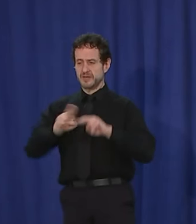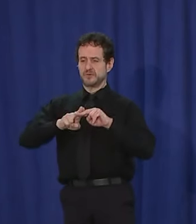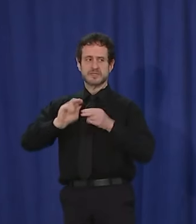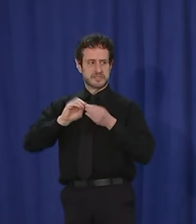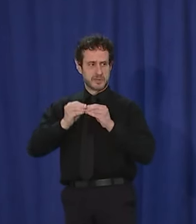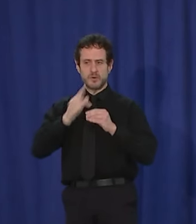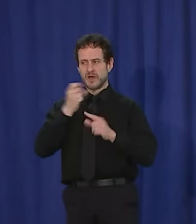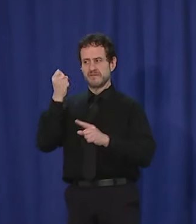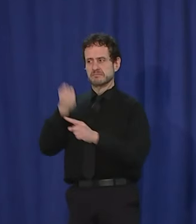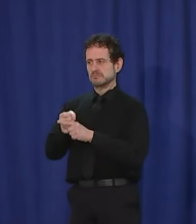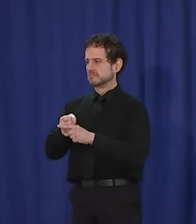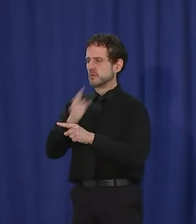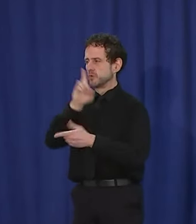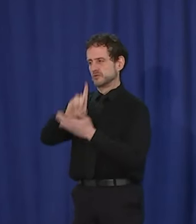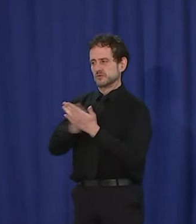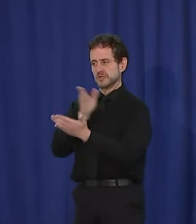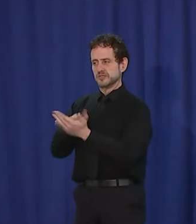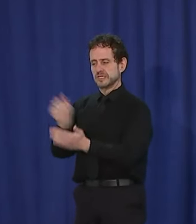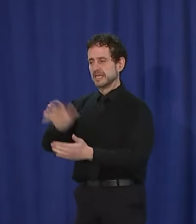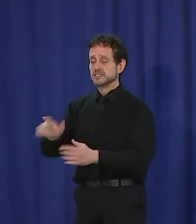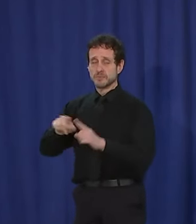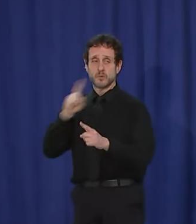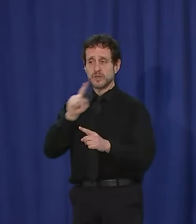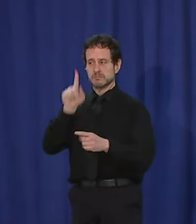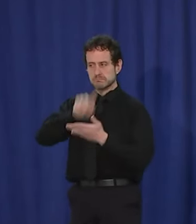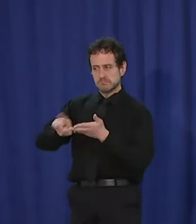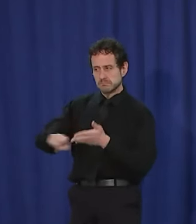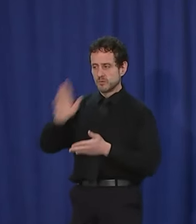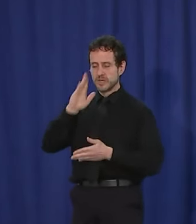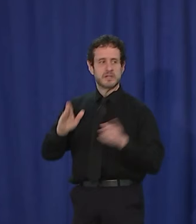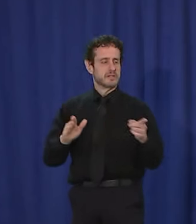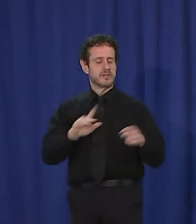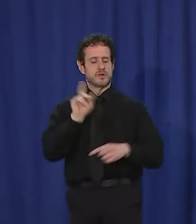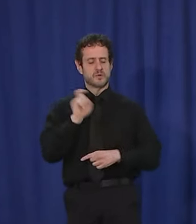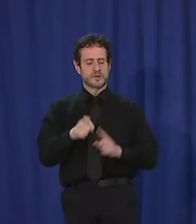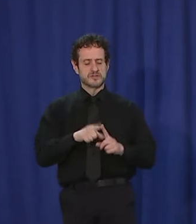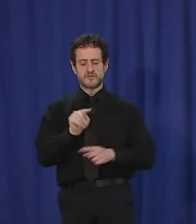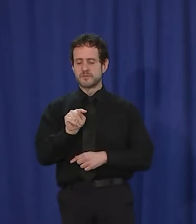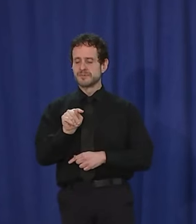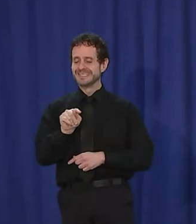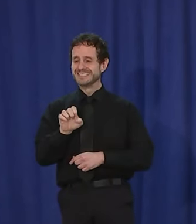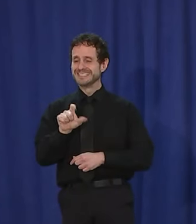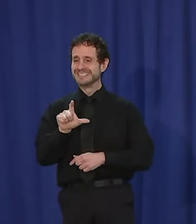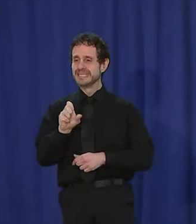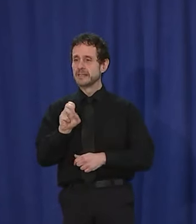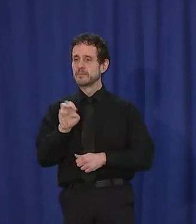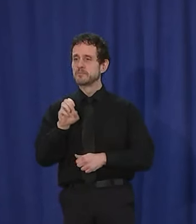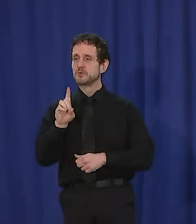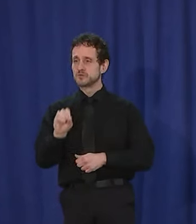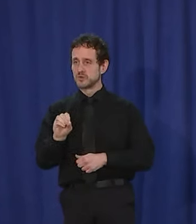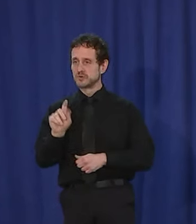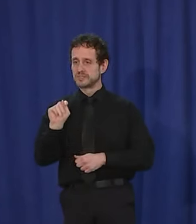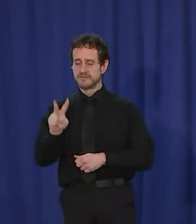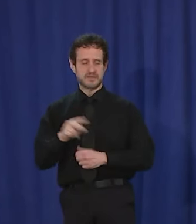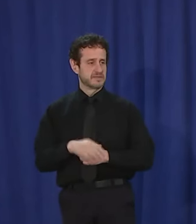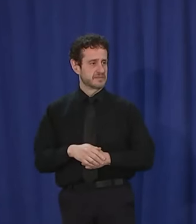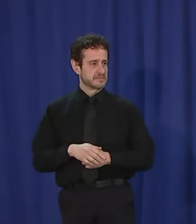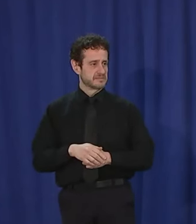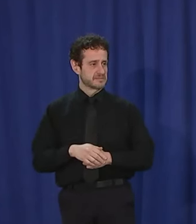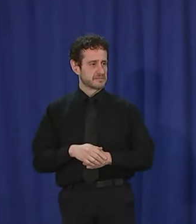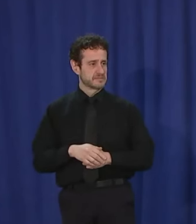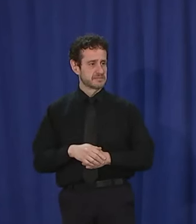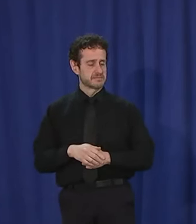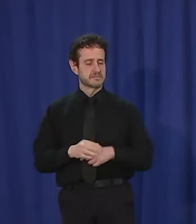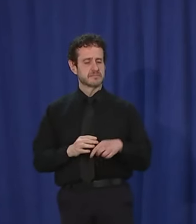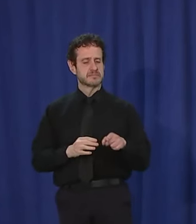that. Question from Telemundo. What information or requisites would be required of those